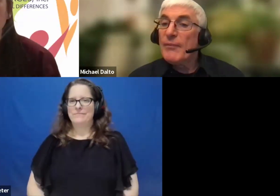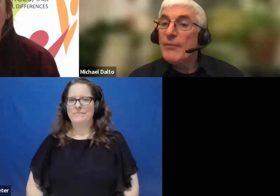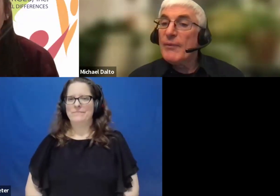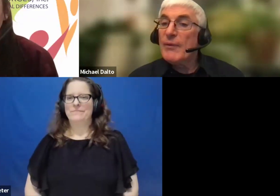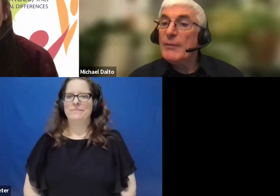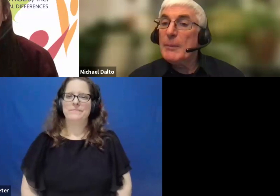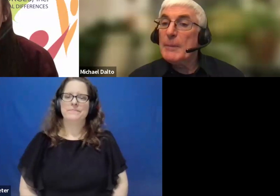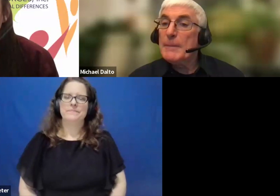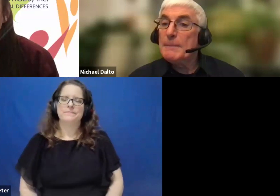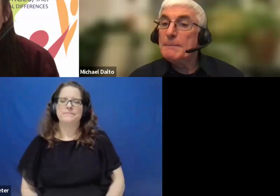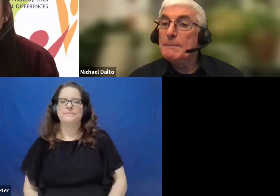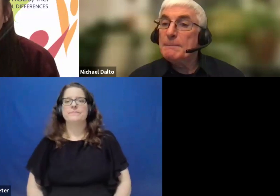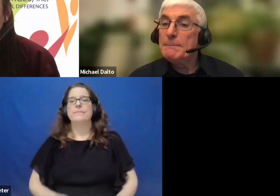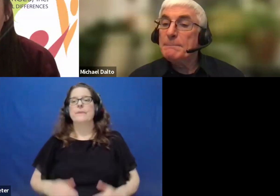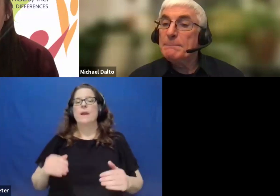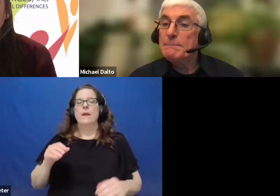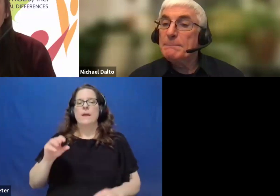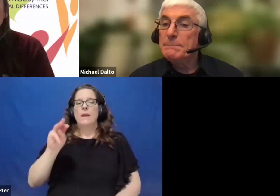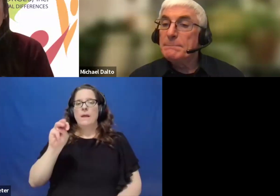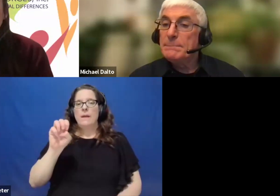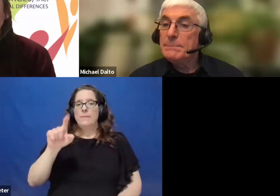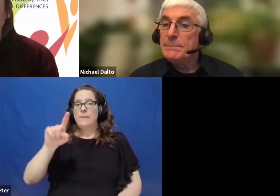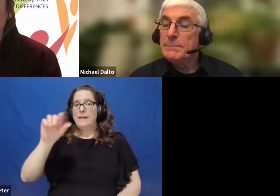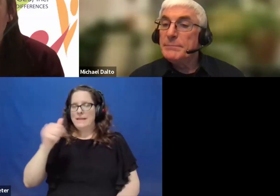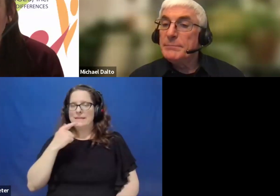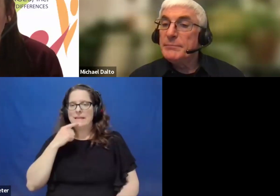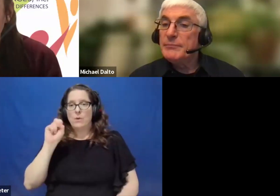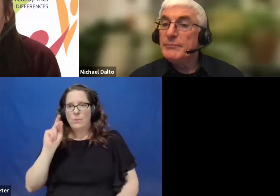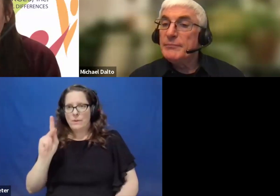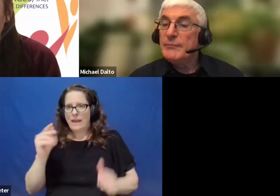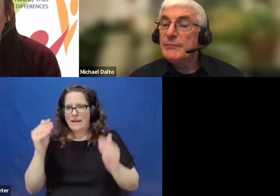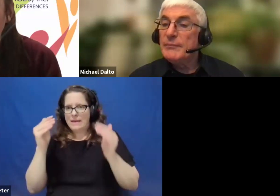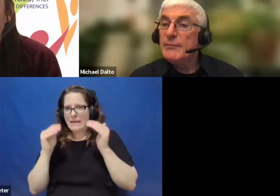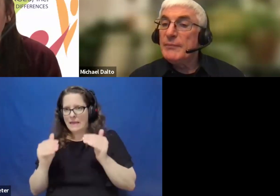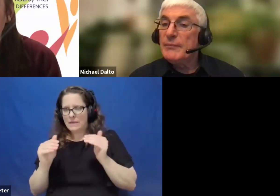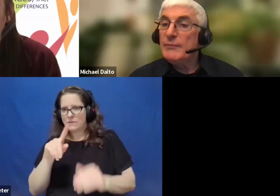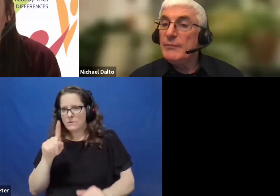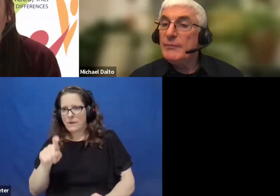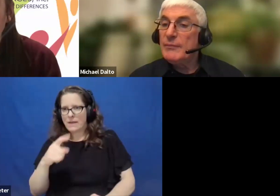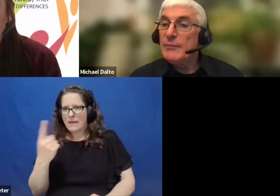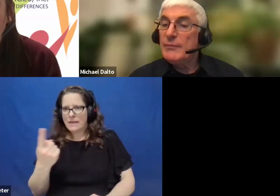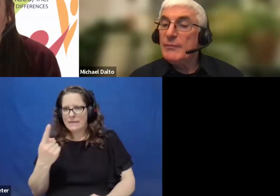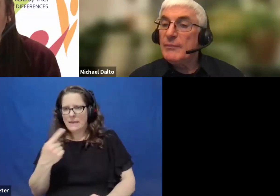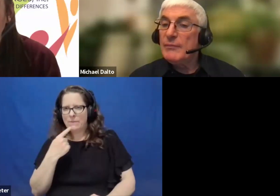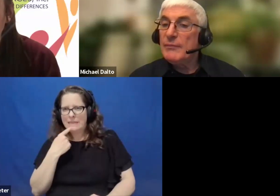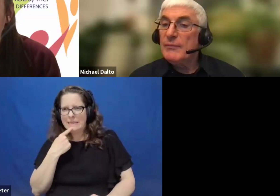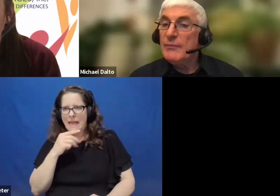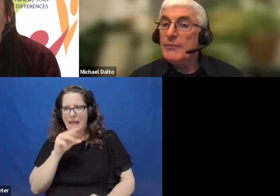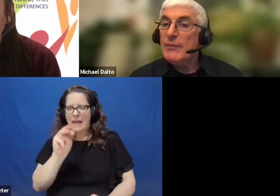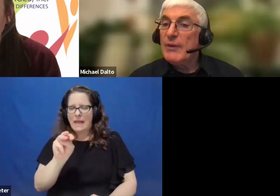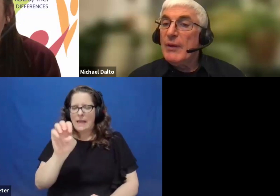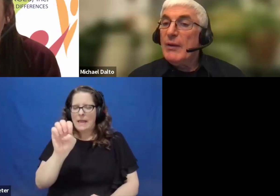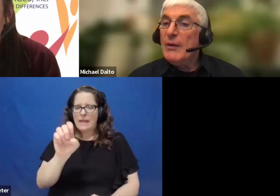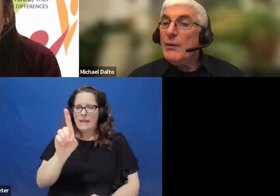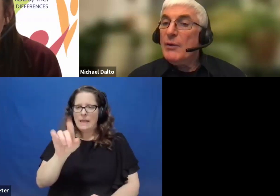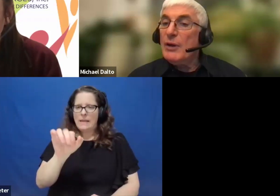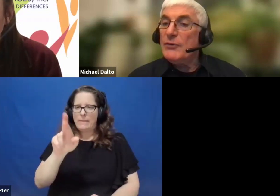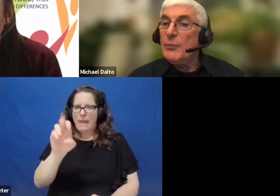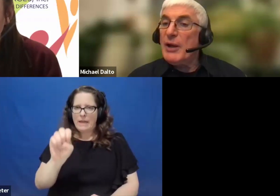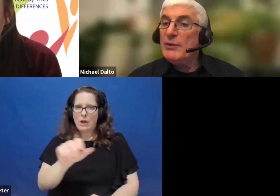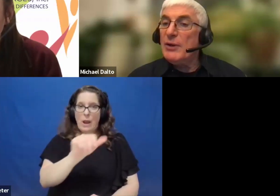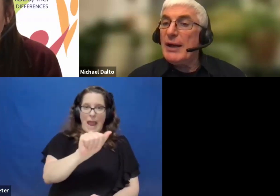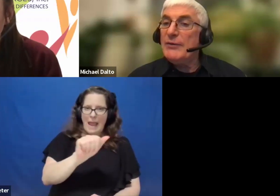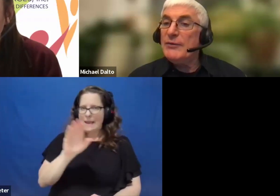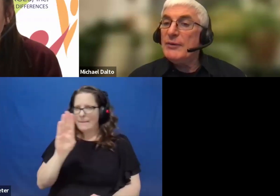Okay, so the next question we have, so it says, is that Medicare A and B, do they pay for the B? Okay,